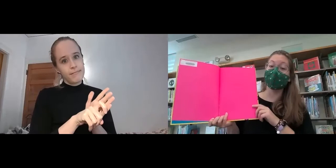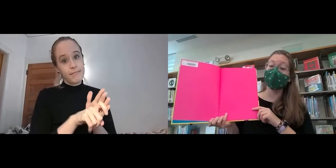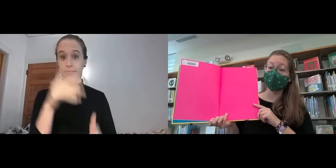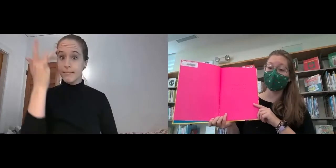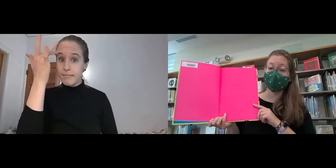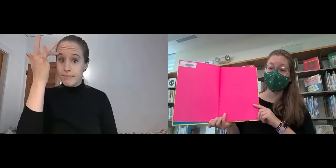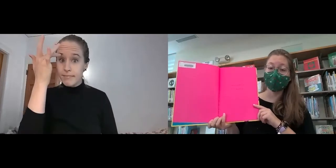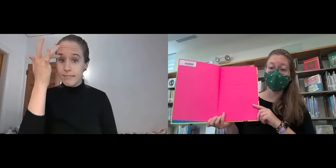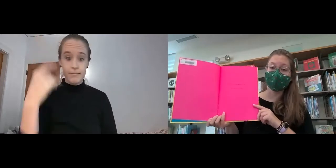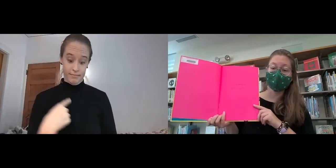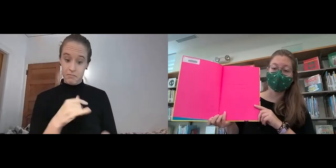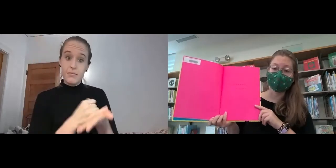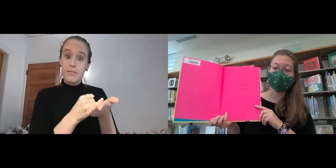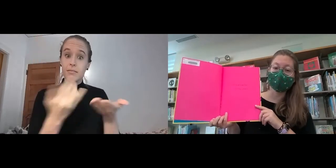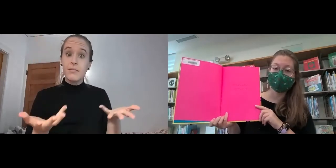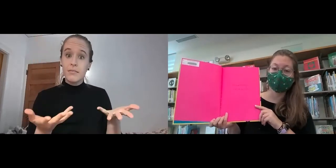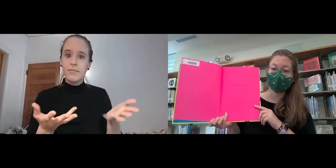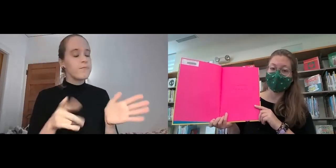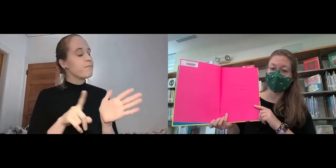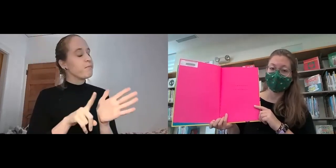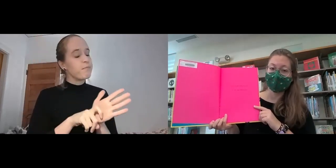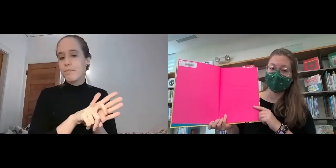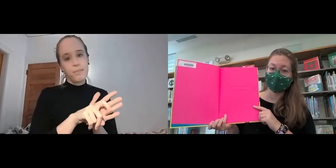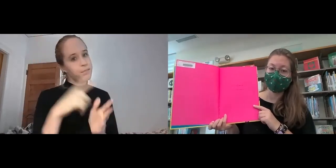I can only draw worms.